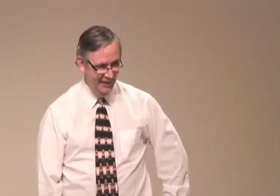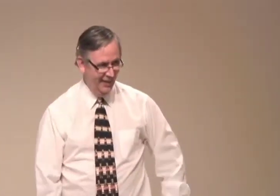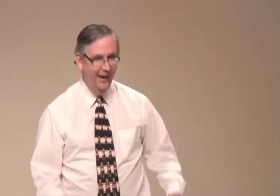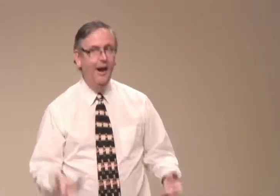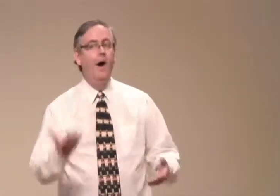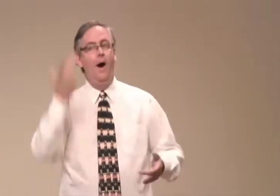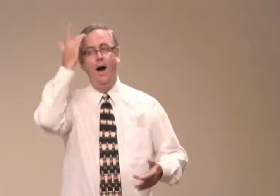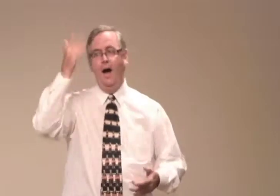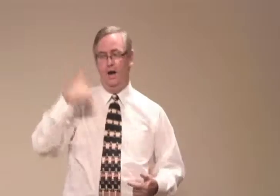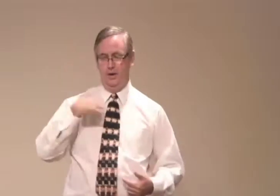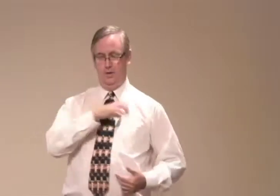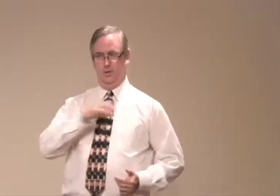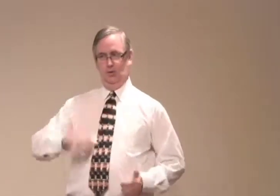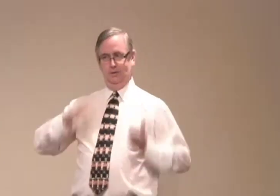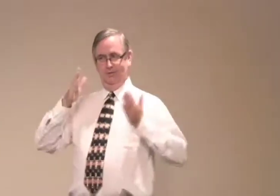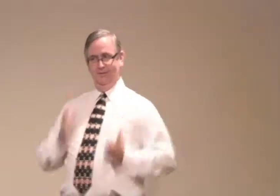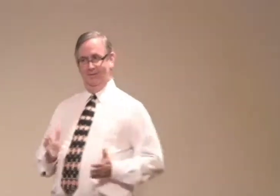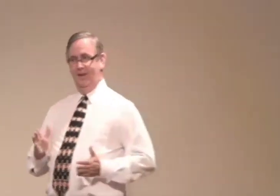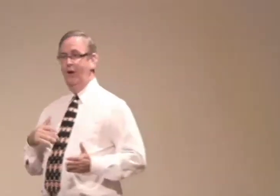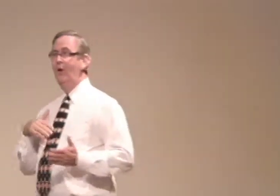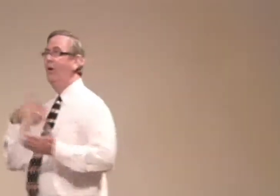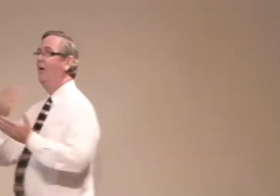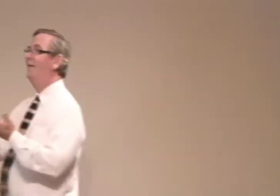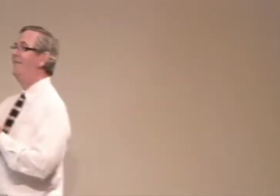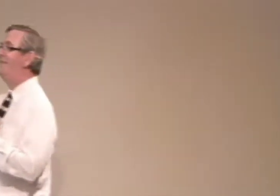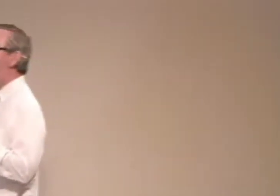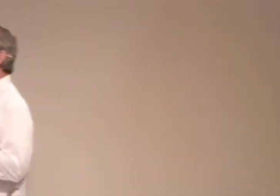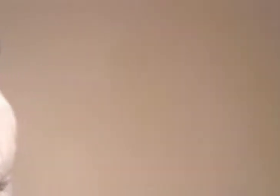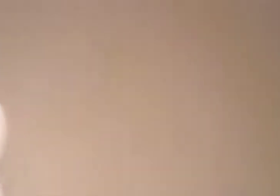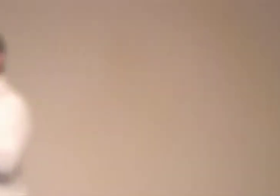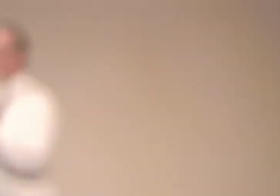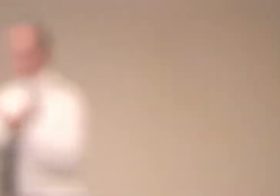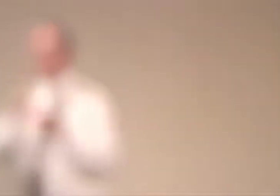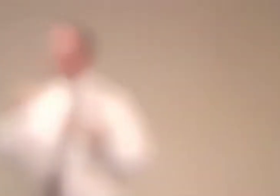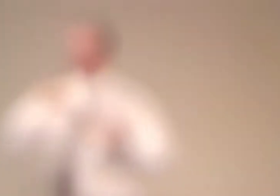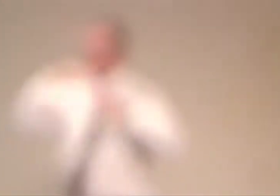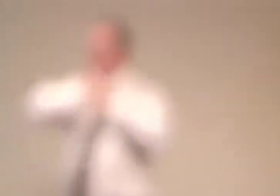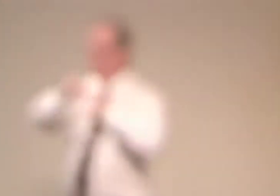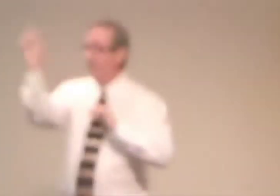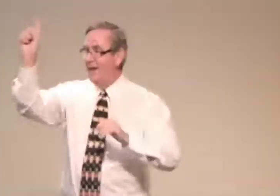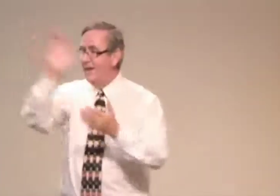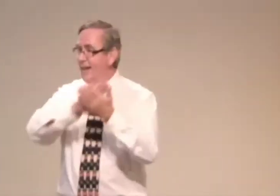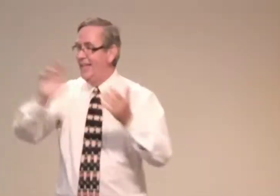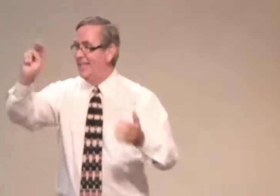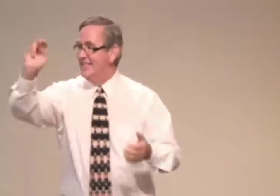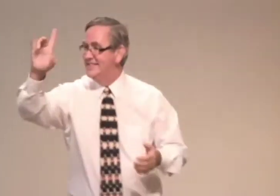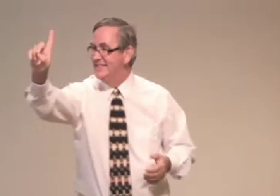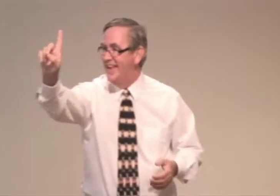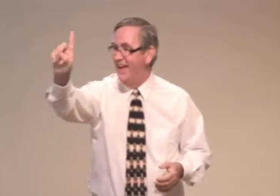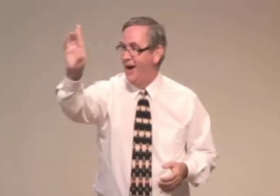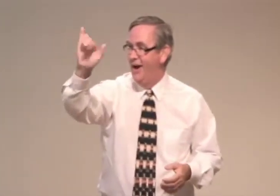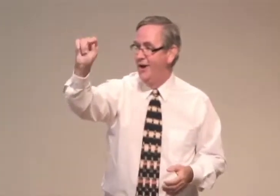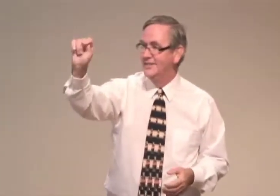better there, it didn't. Because I was a Christian. And I went to a secular college. I went to